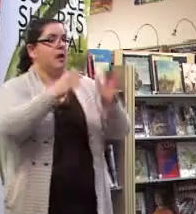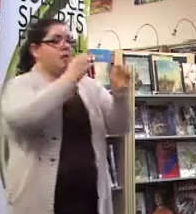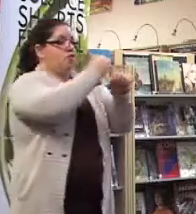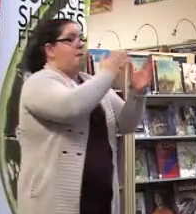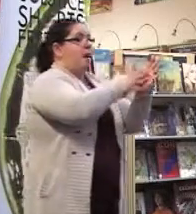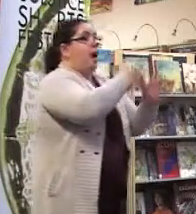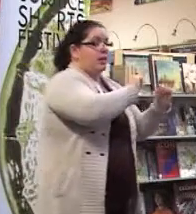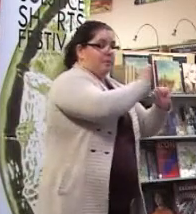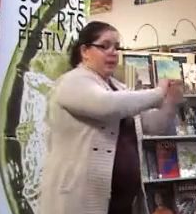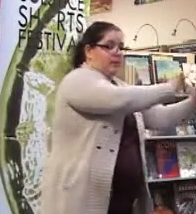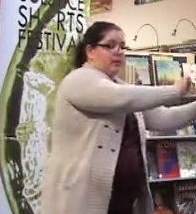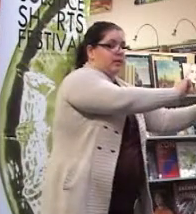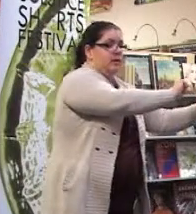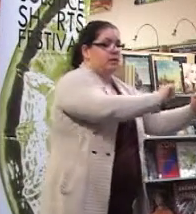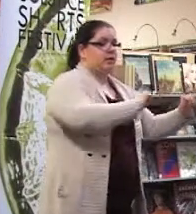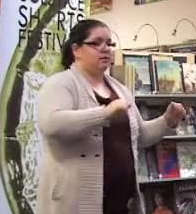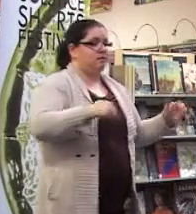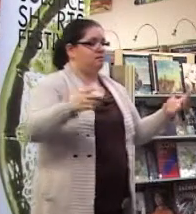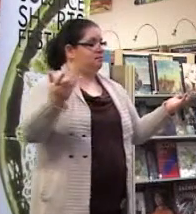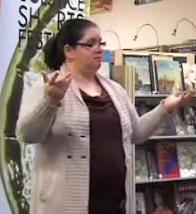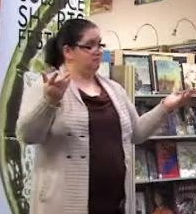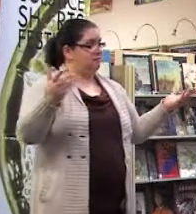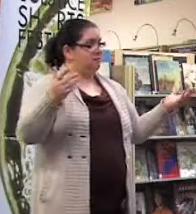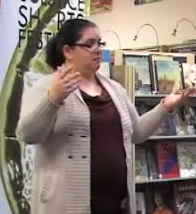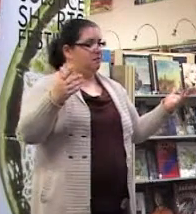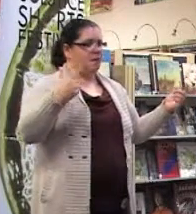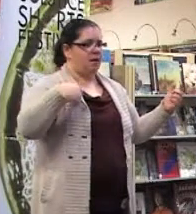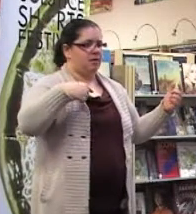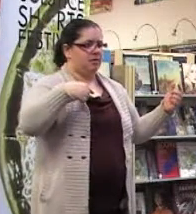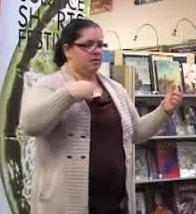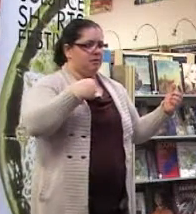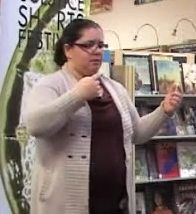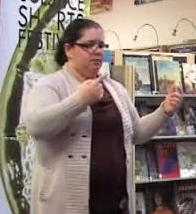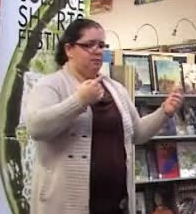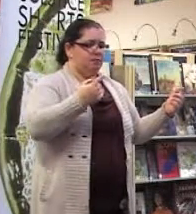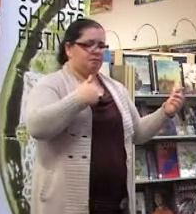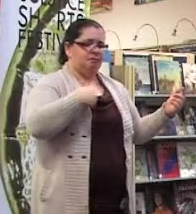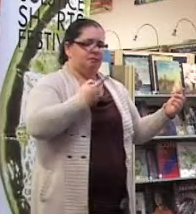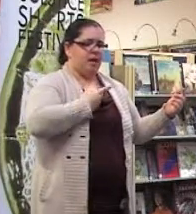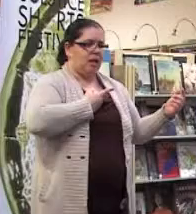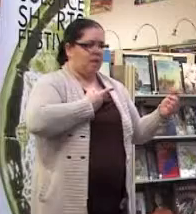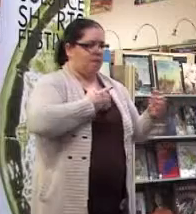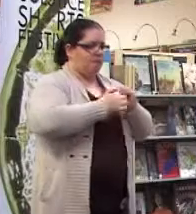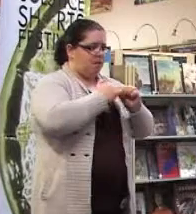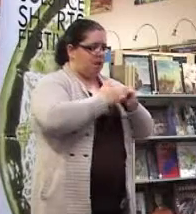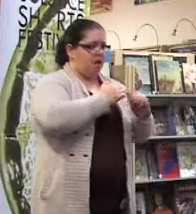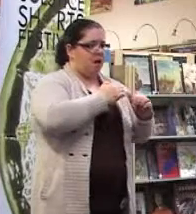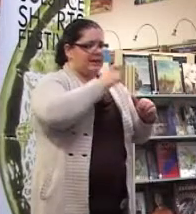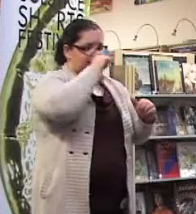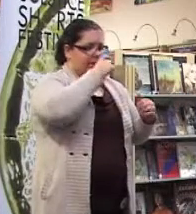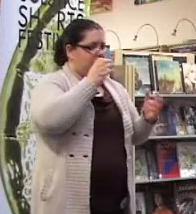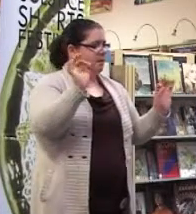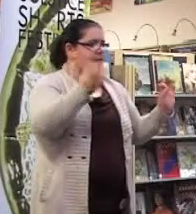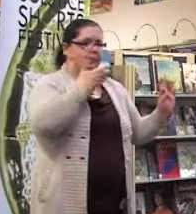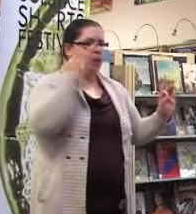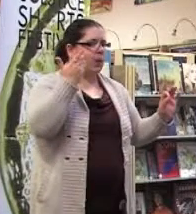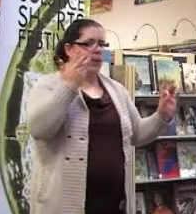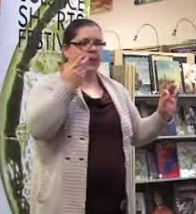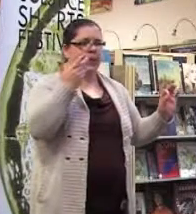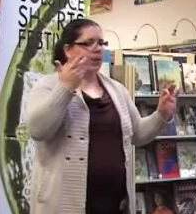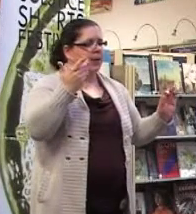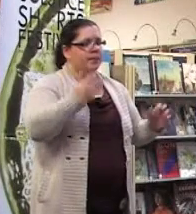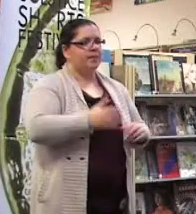Mummy had a pattern. All they did was colour it in. But with roots reaching into mist, we had nothing to go on, and thereafter began to